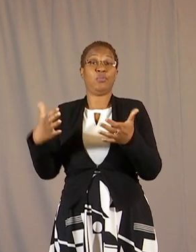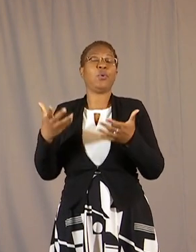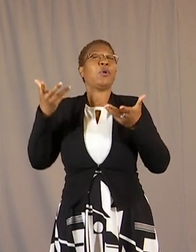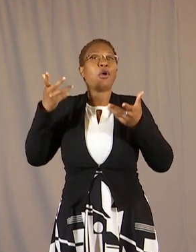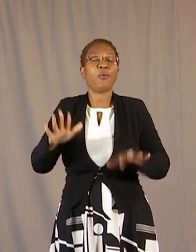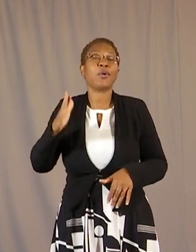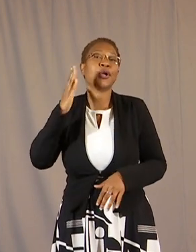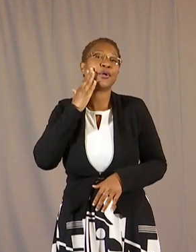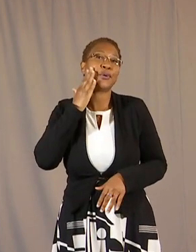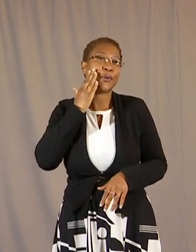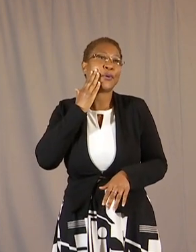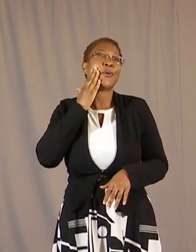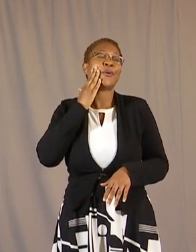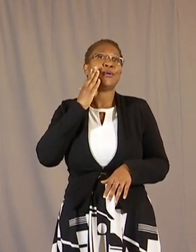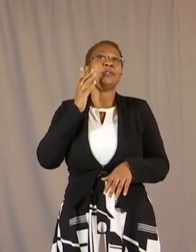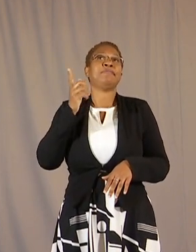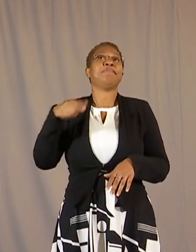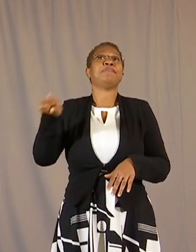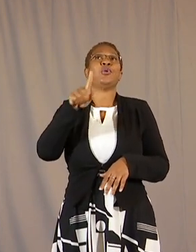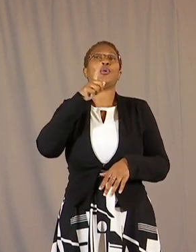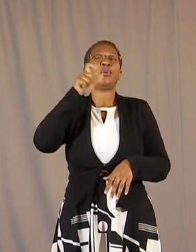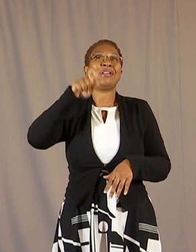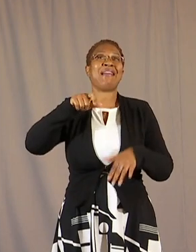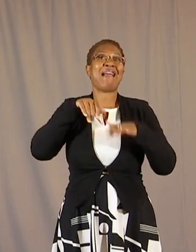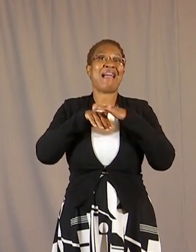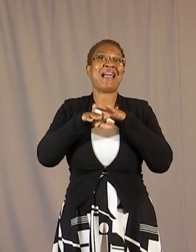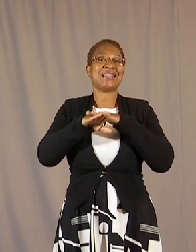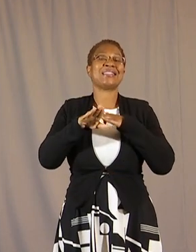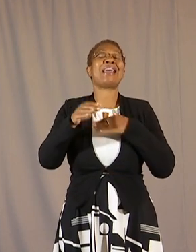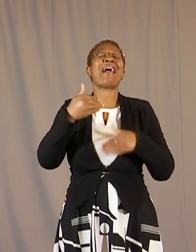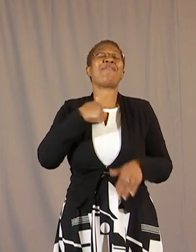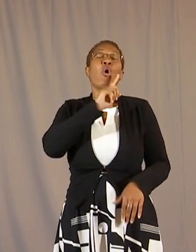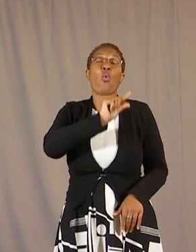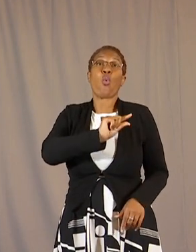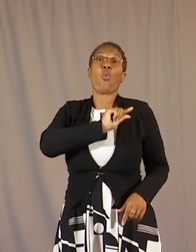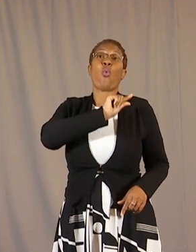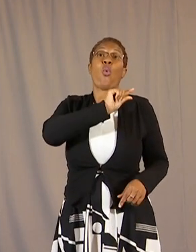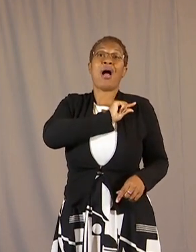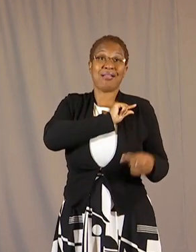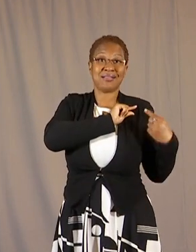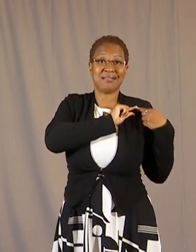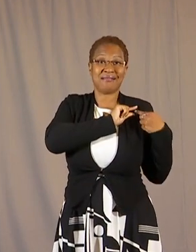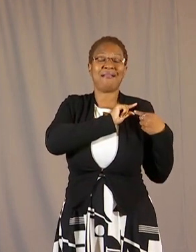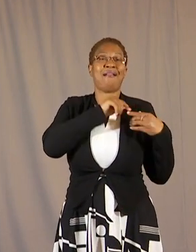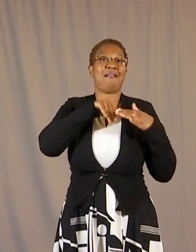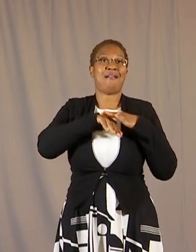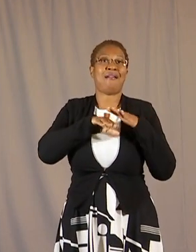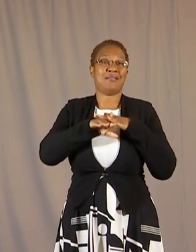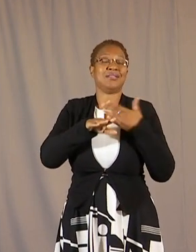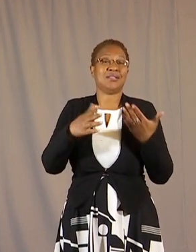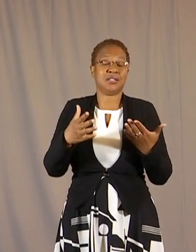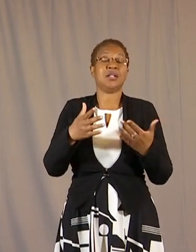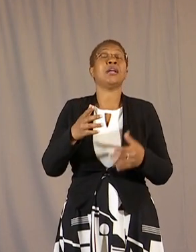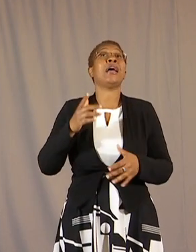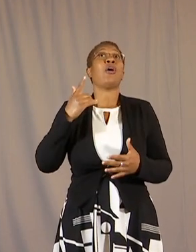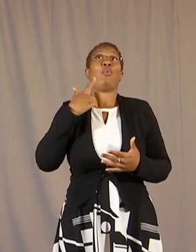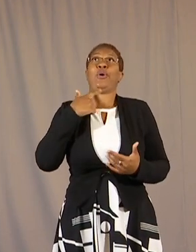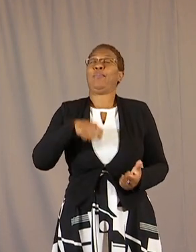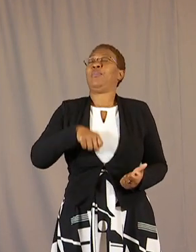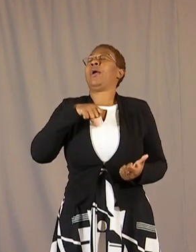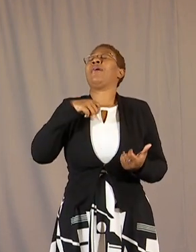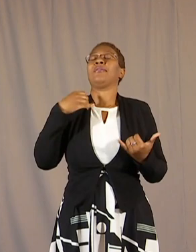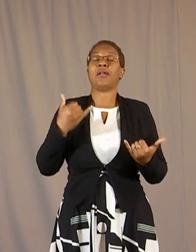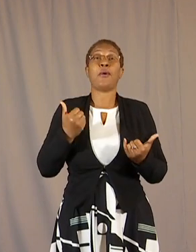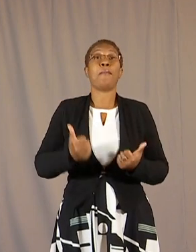to have everybody with access to a quality medical home. And what we're proud to say is, again, most